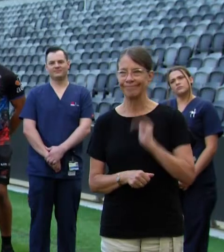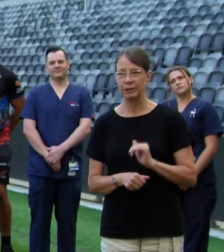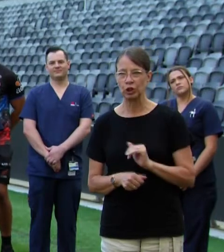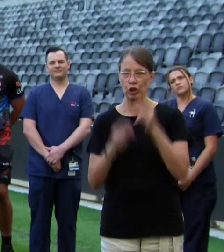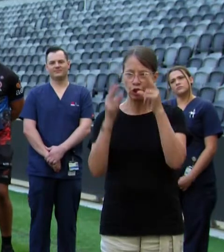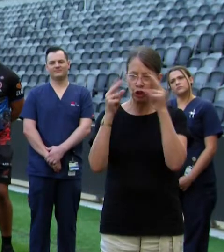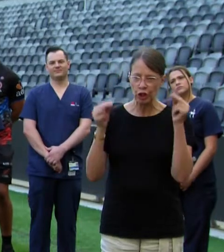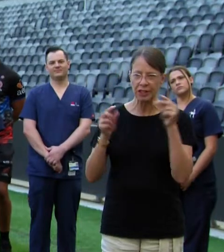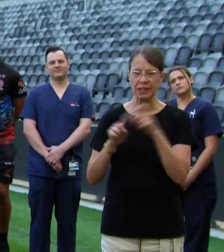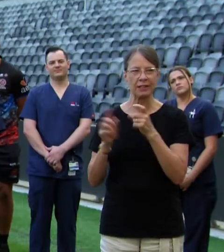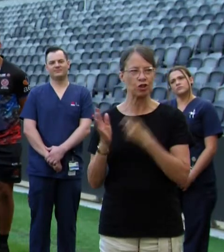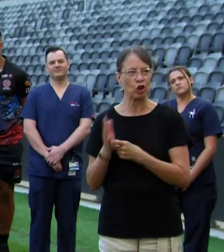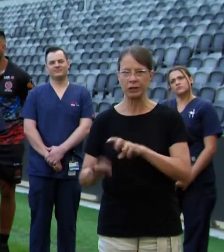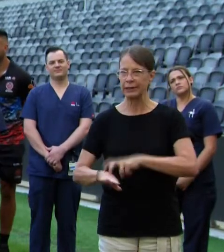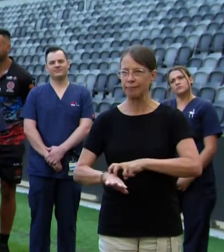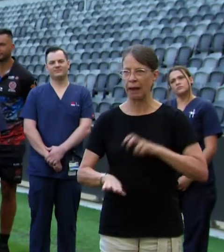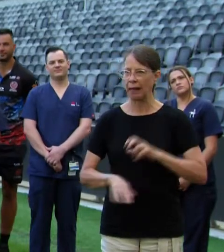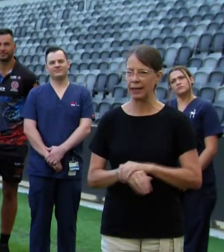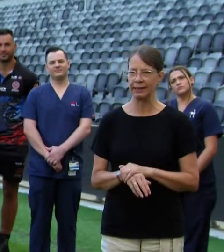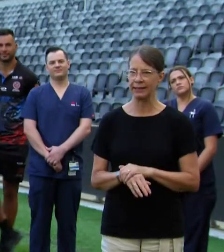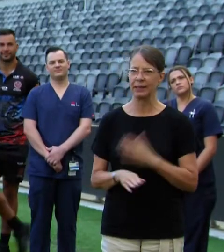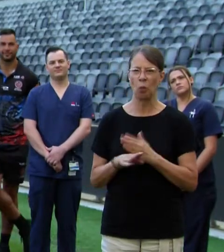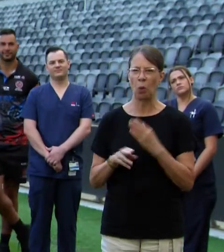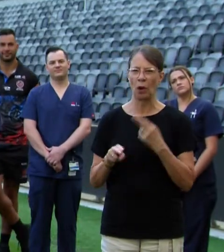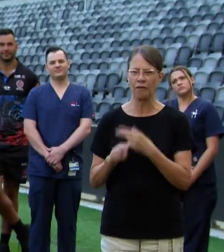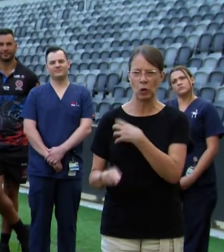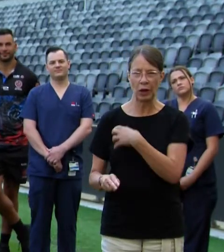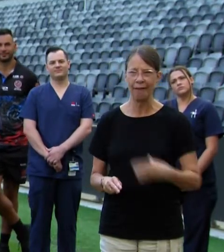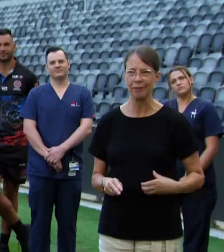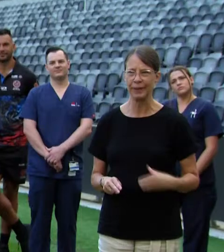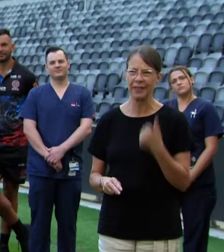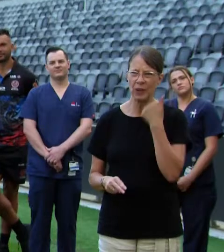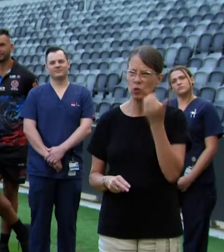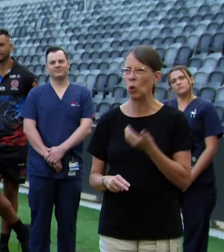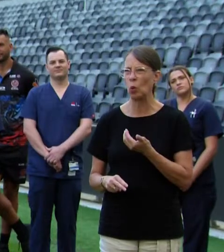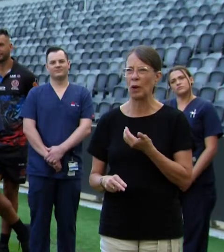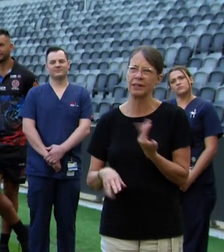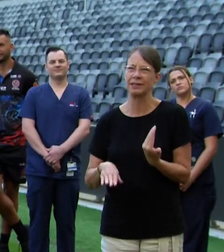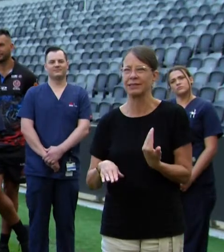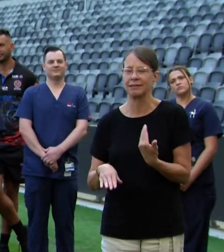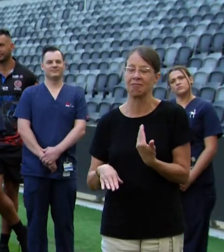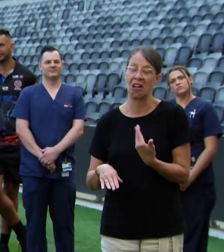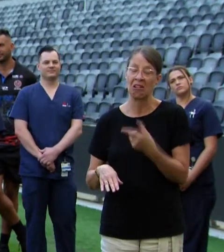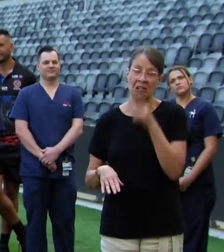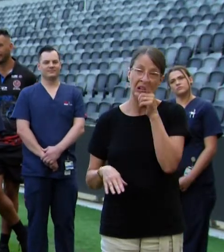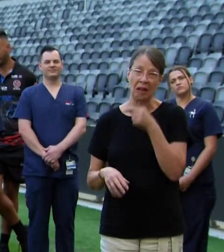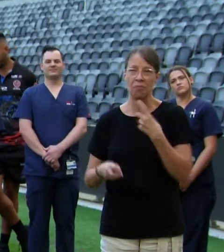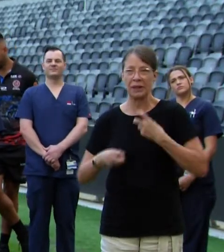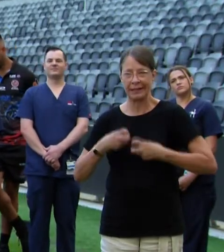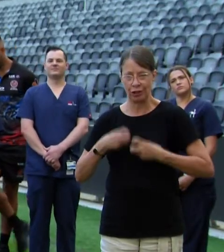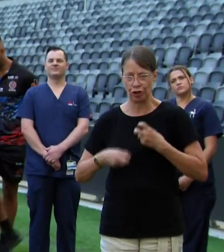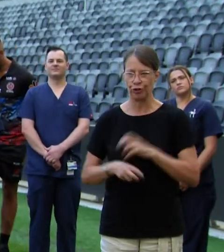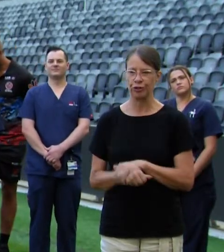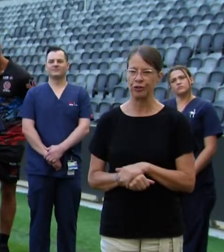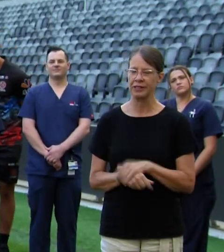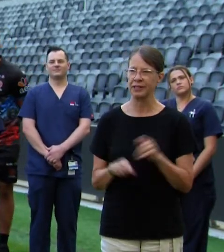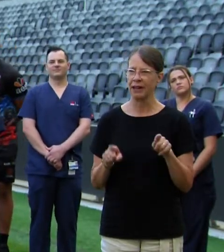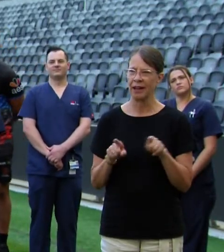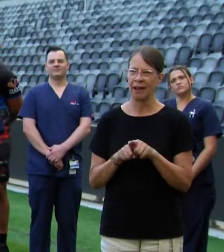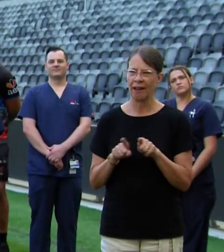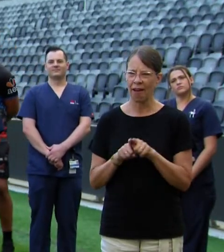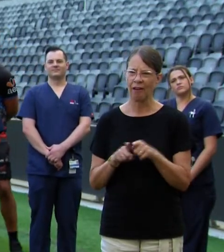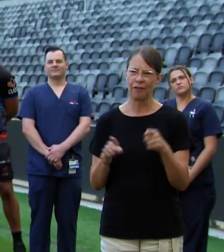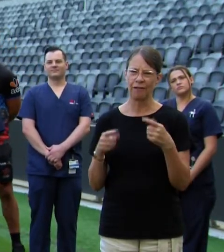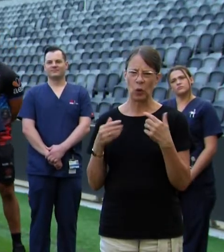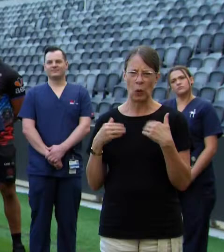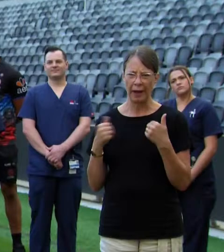officers, all public servants, there are always going to be challenges from time to time, particularly with our frontline health workers, our nurses. We